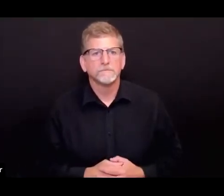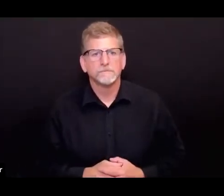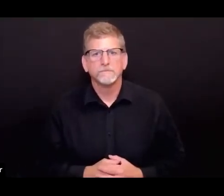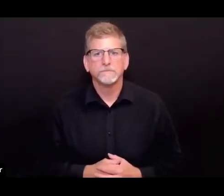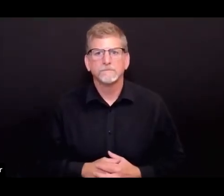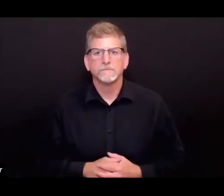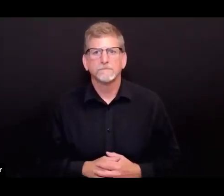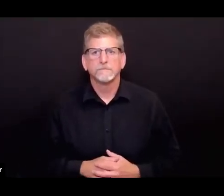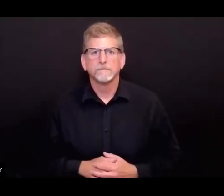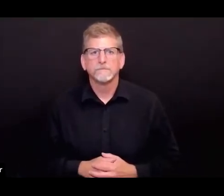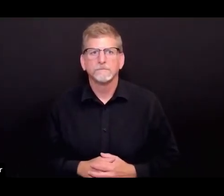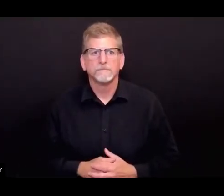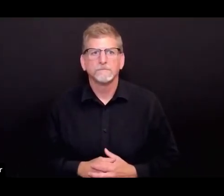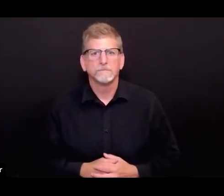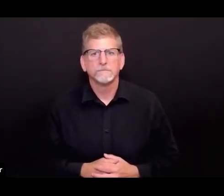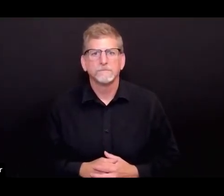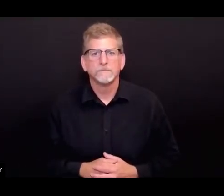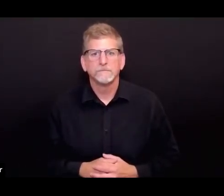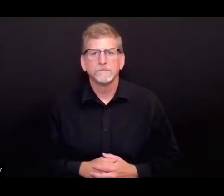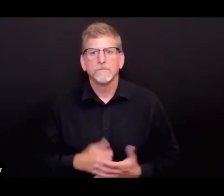Okay, thank you.